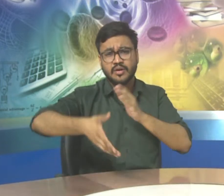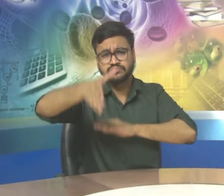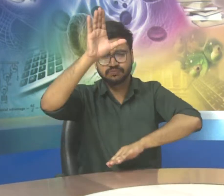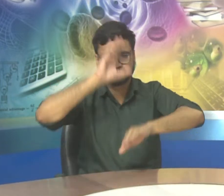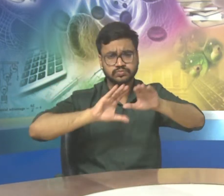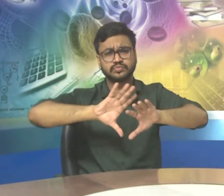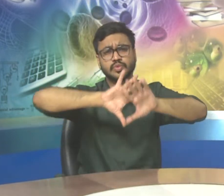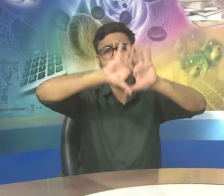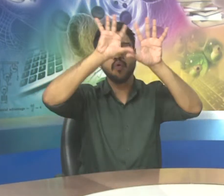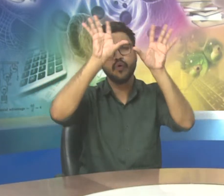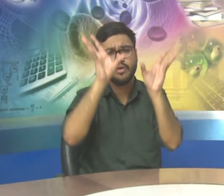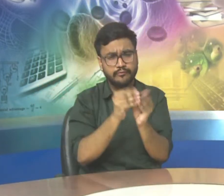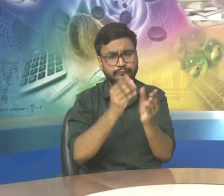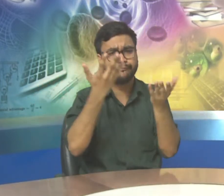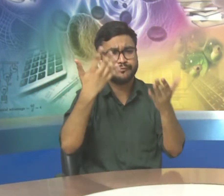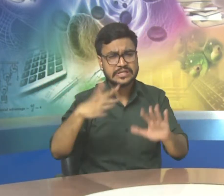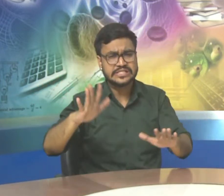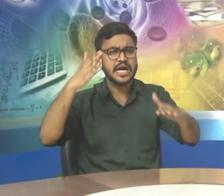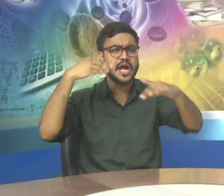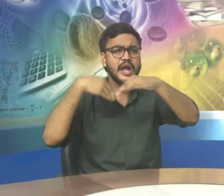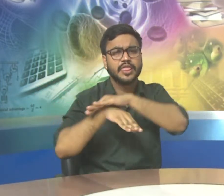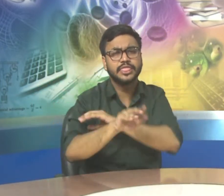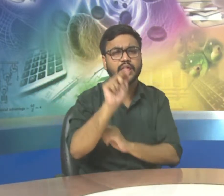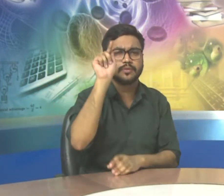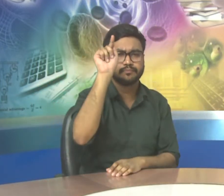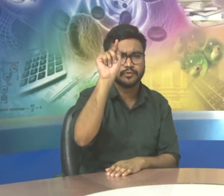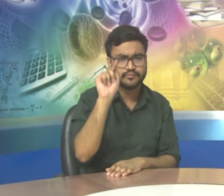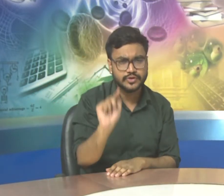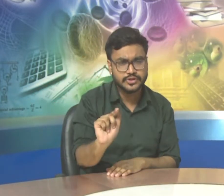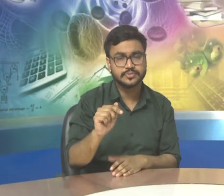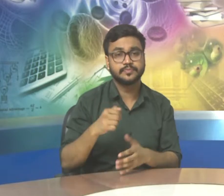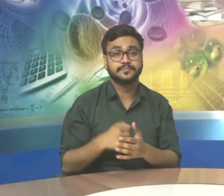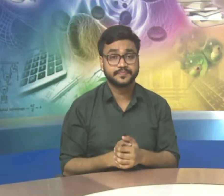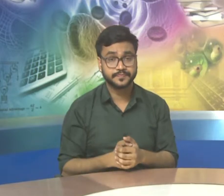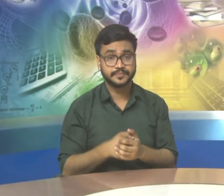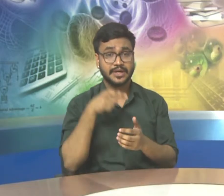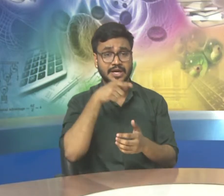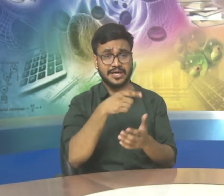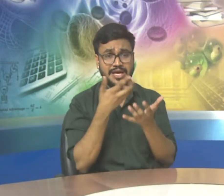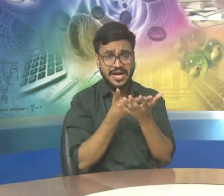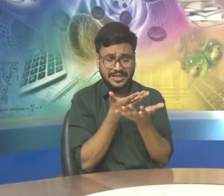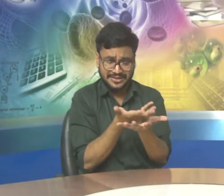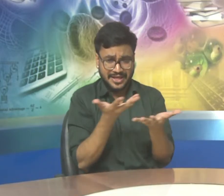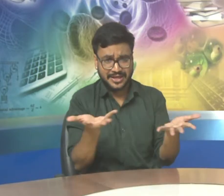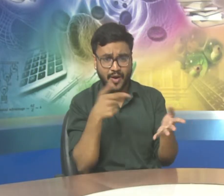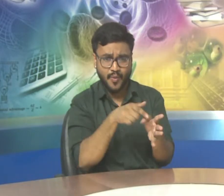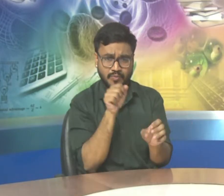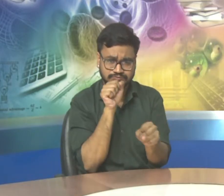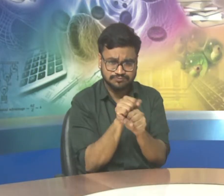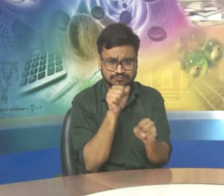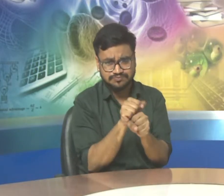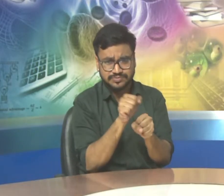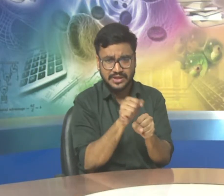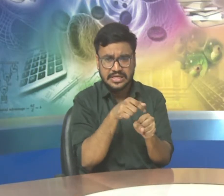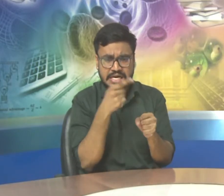After completion this part, you will be able to understand and define